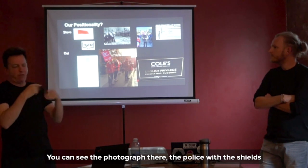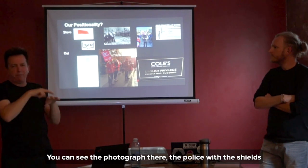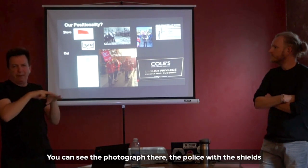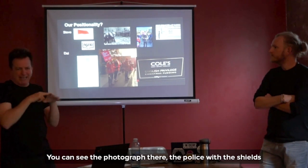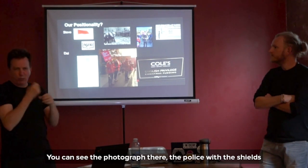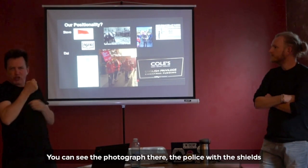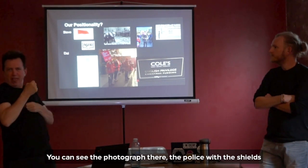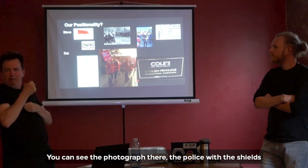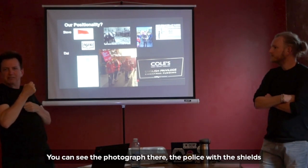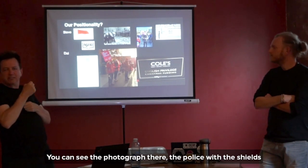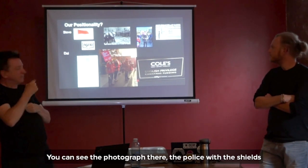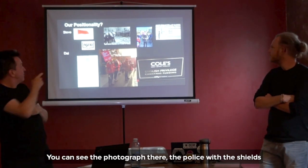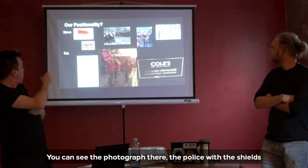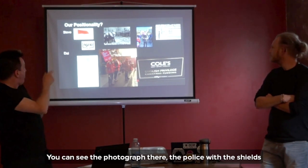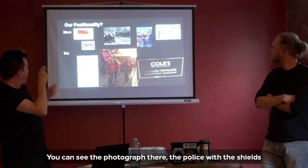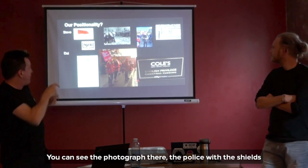You can see the photograph there, the police with the shields.